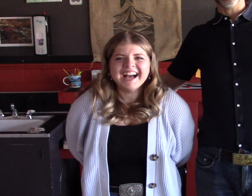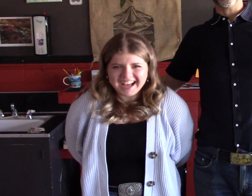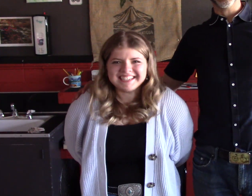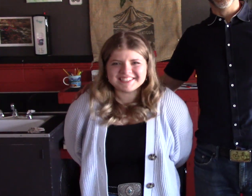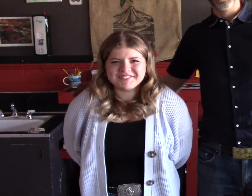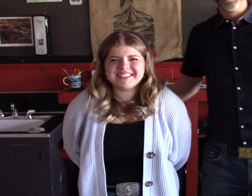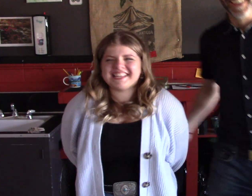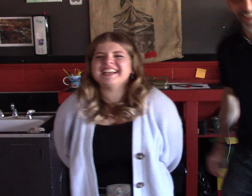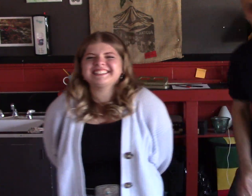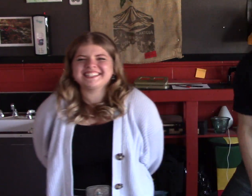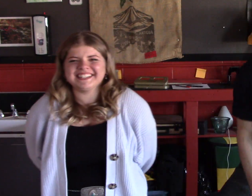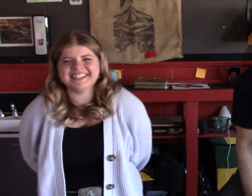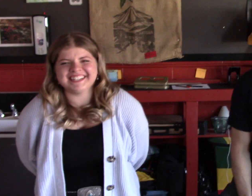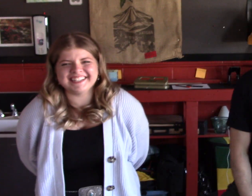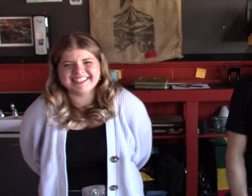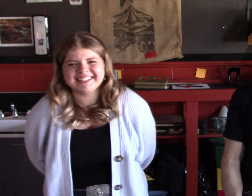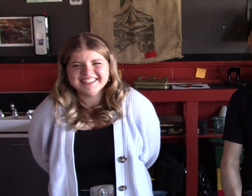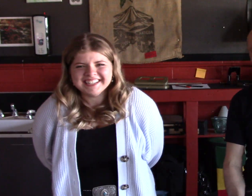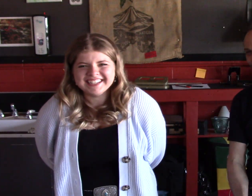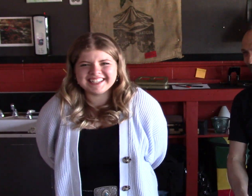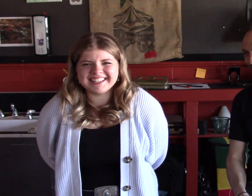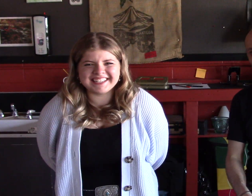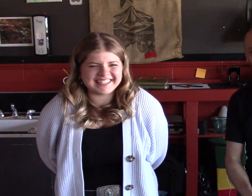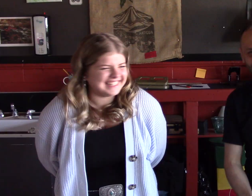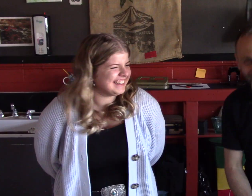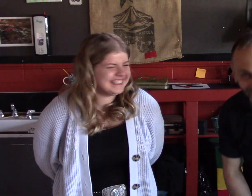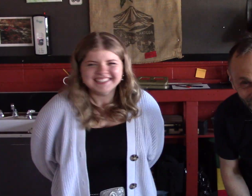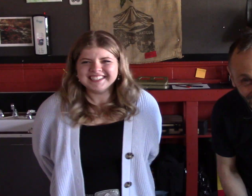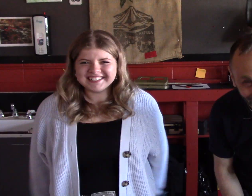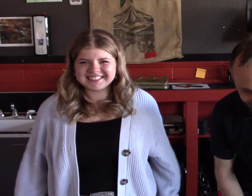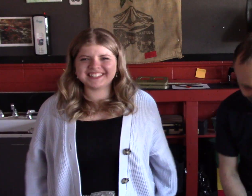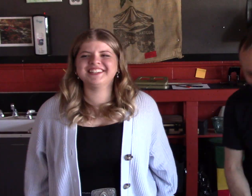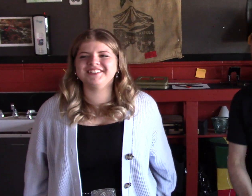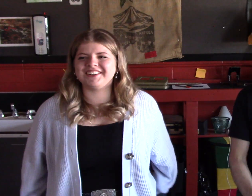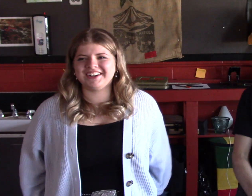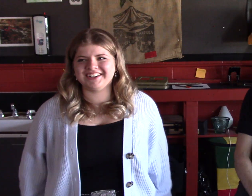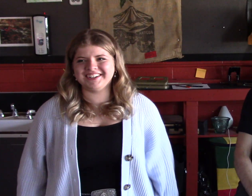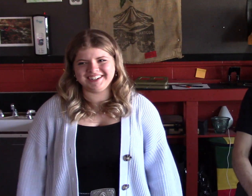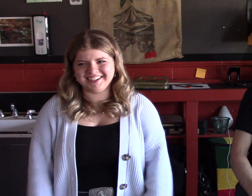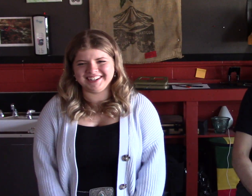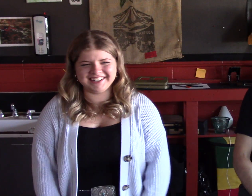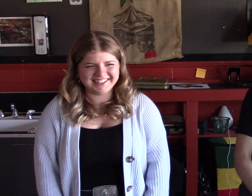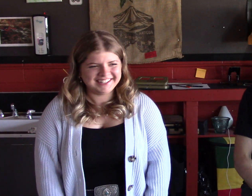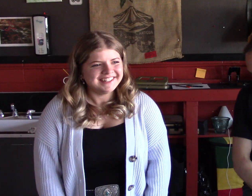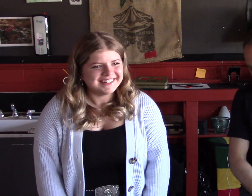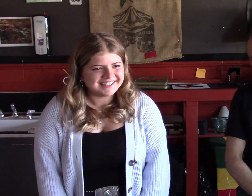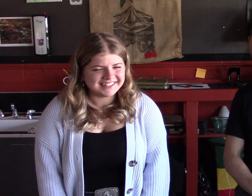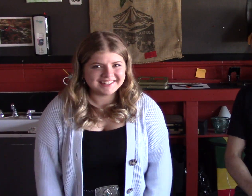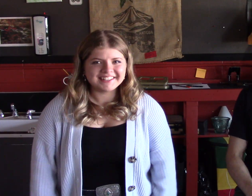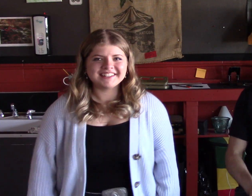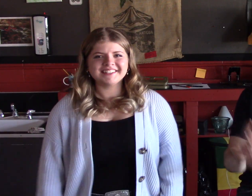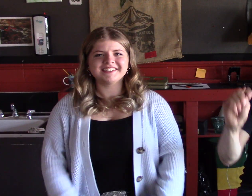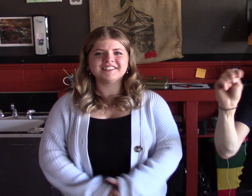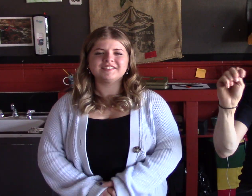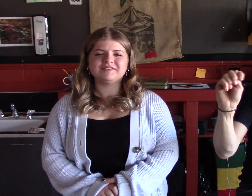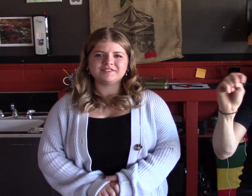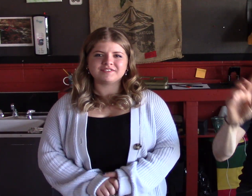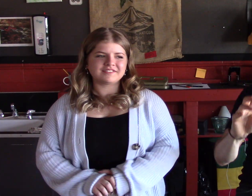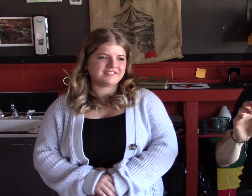difference. Yes. So filming on the same screen is a little challenging. A little hard. But this, I have students, if